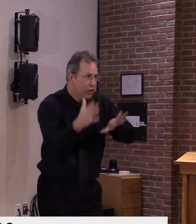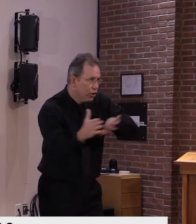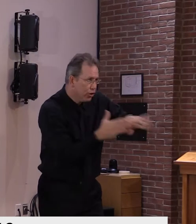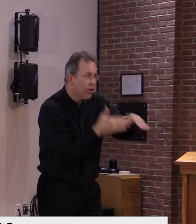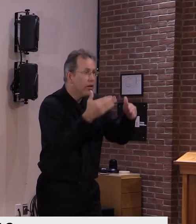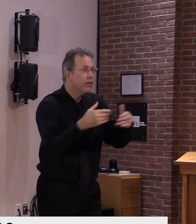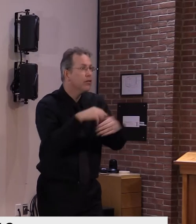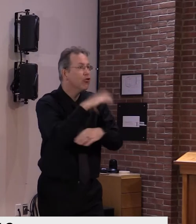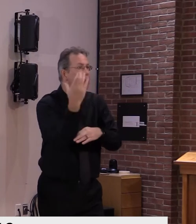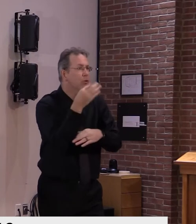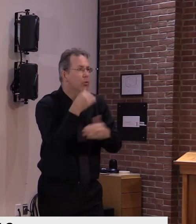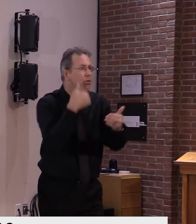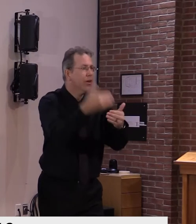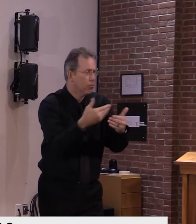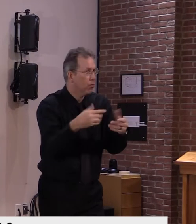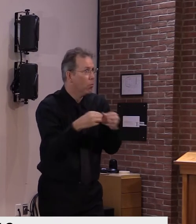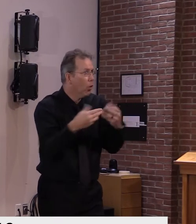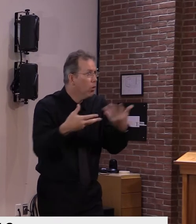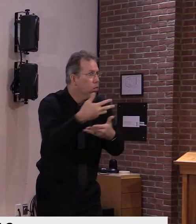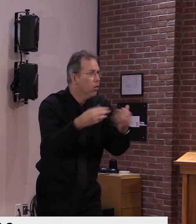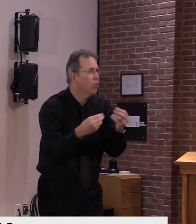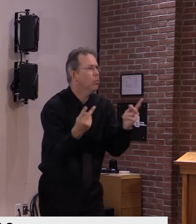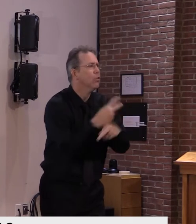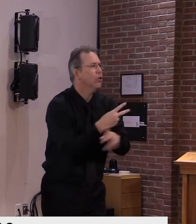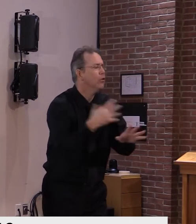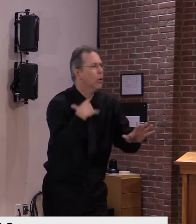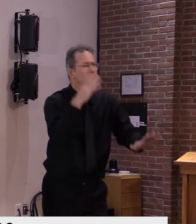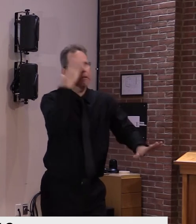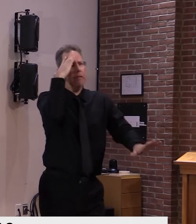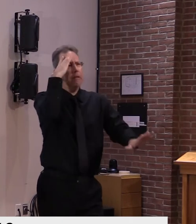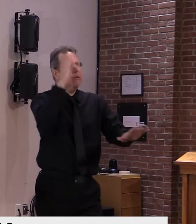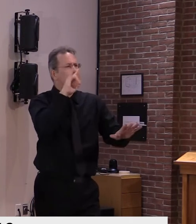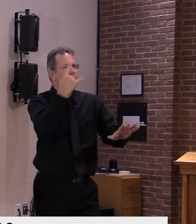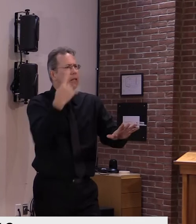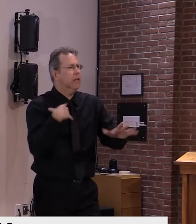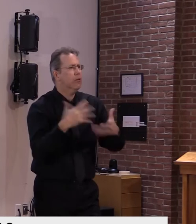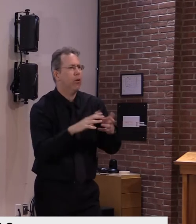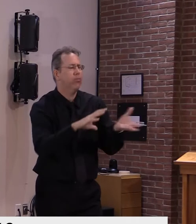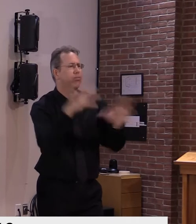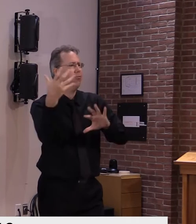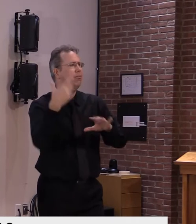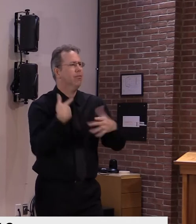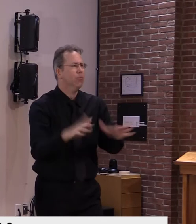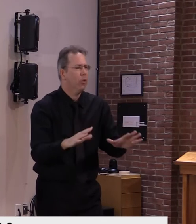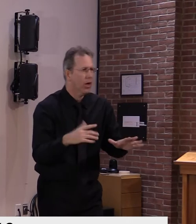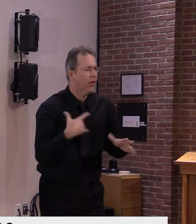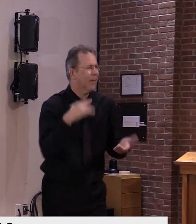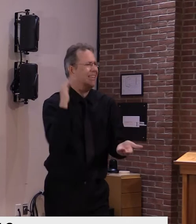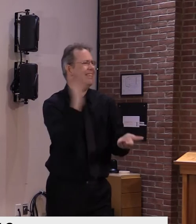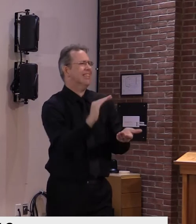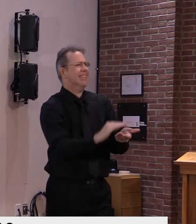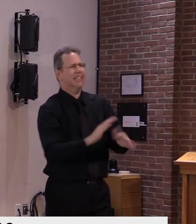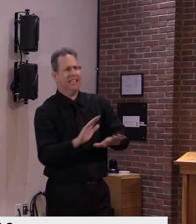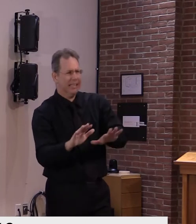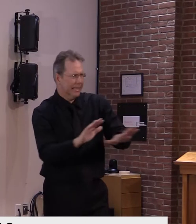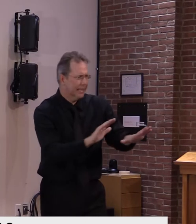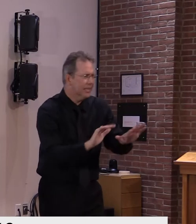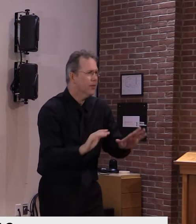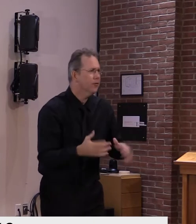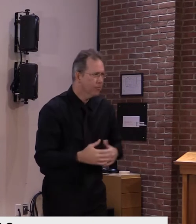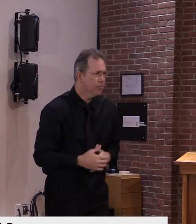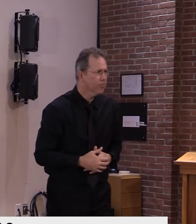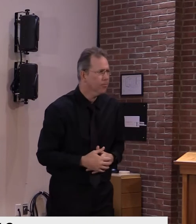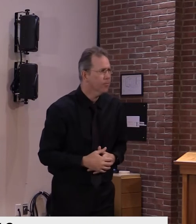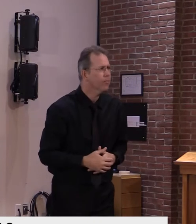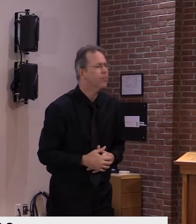in the number of cases as a result of travel and mobility around their holiday. So we asked